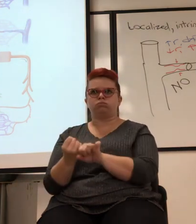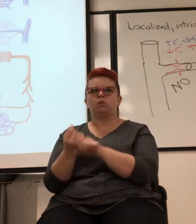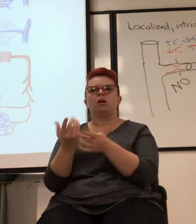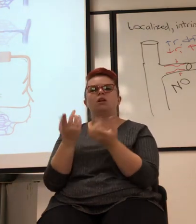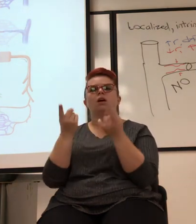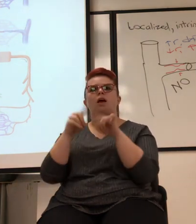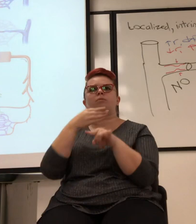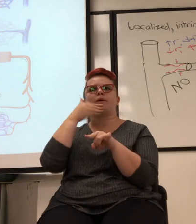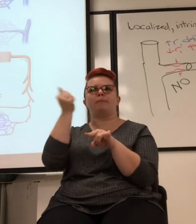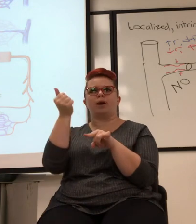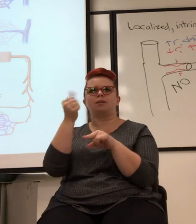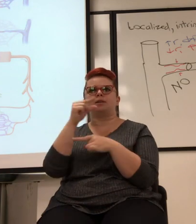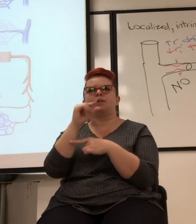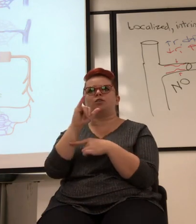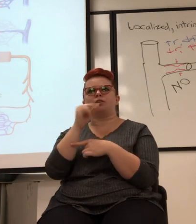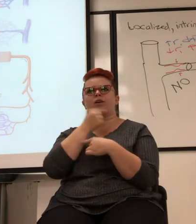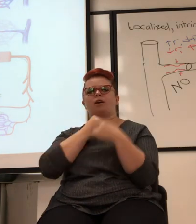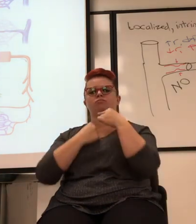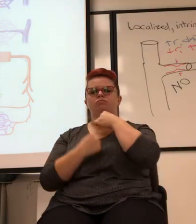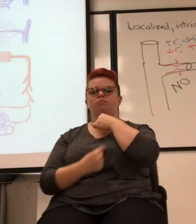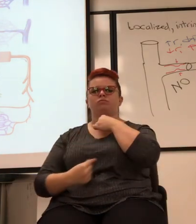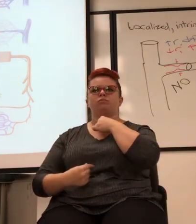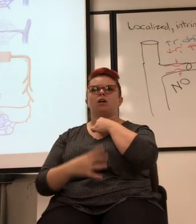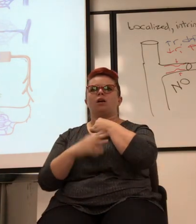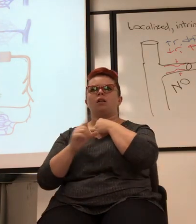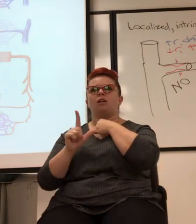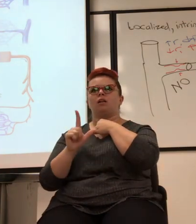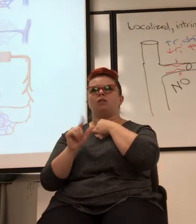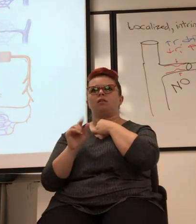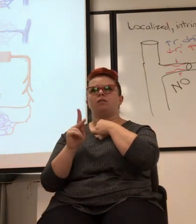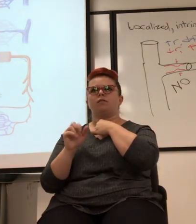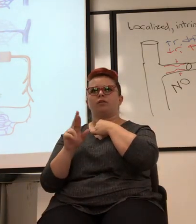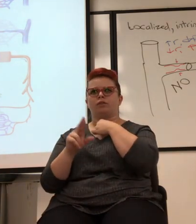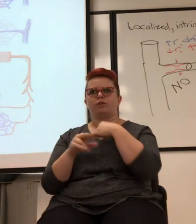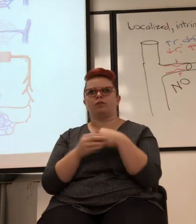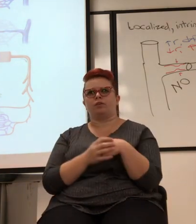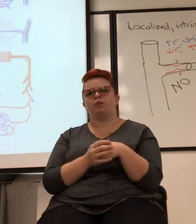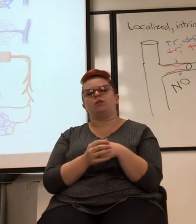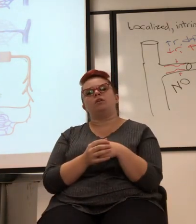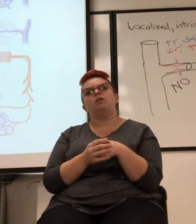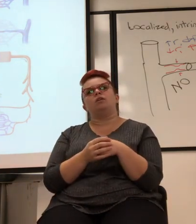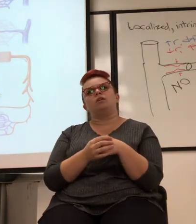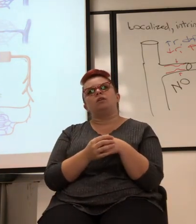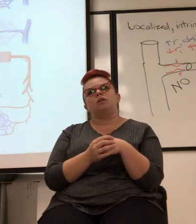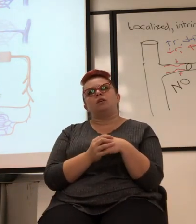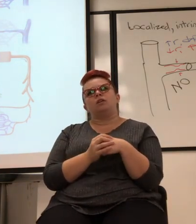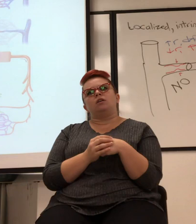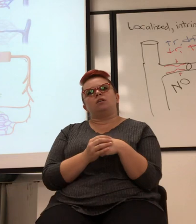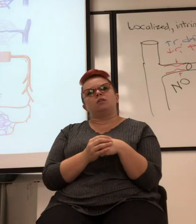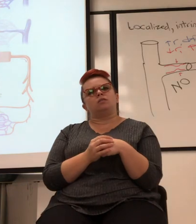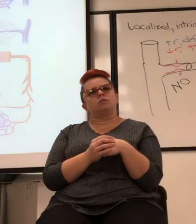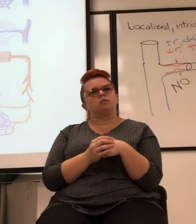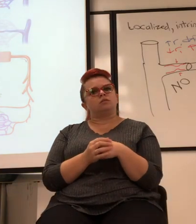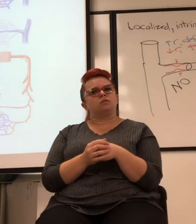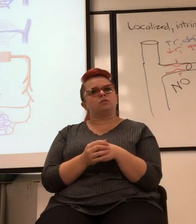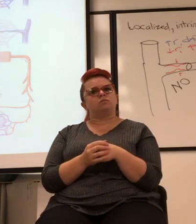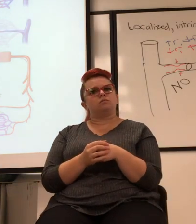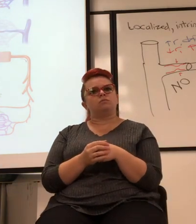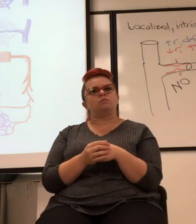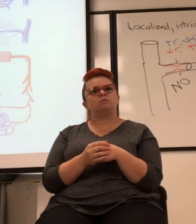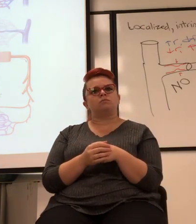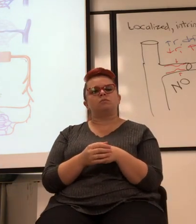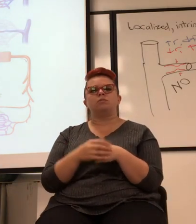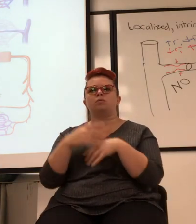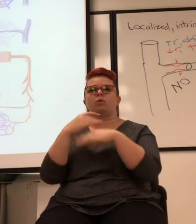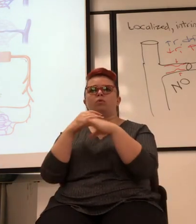liver. There's a lot of blood that goes there, and you constrict blood flow to that. GI, liver. So you're restricting blood flow